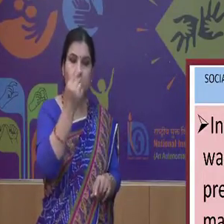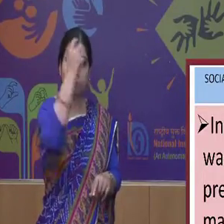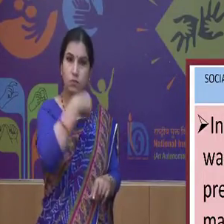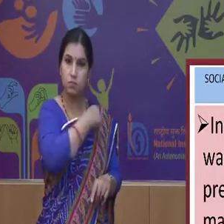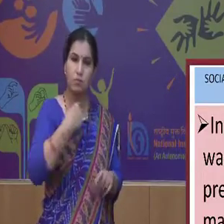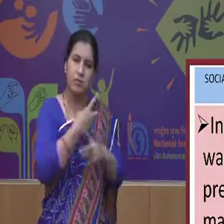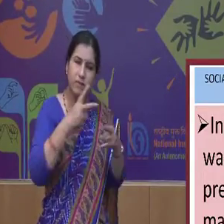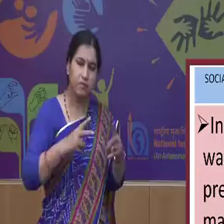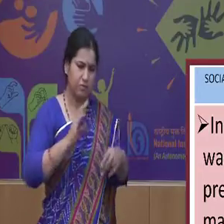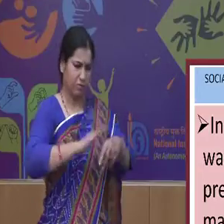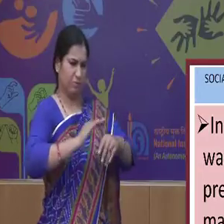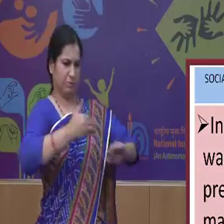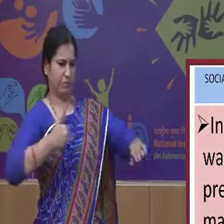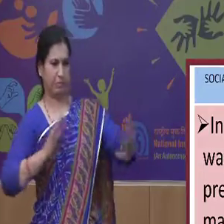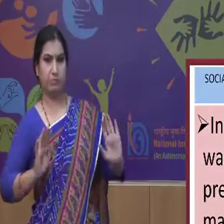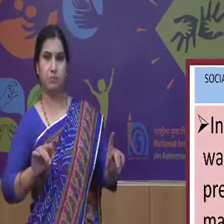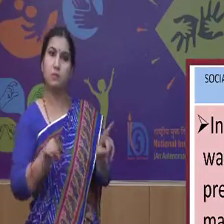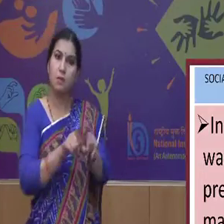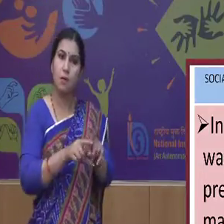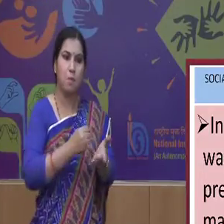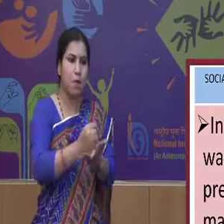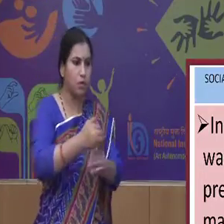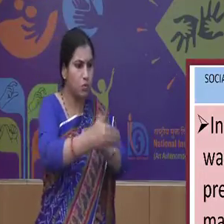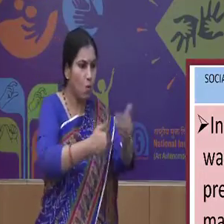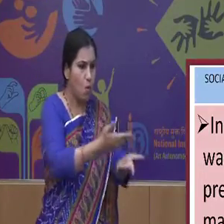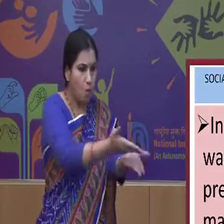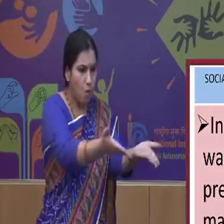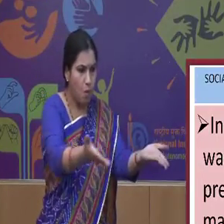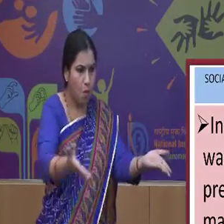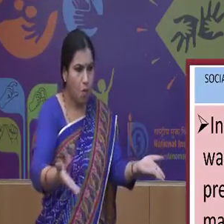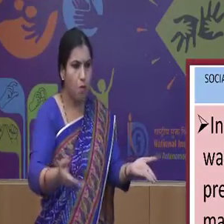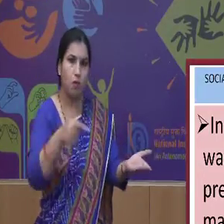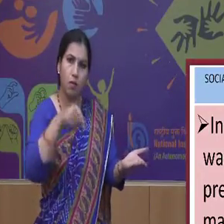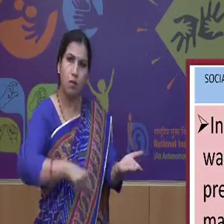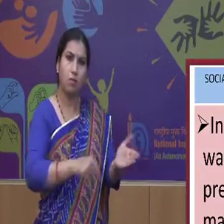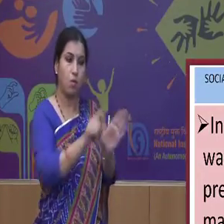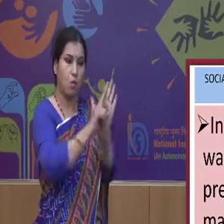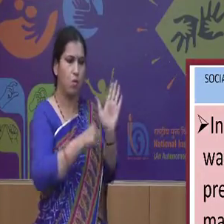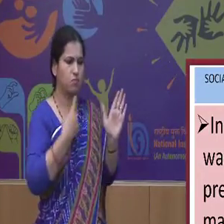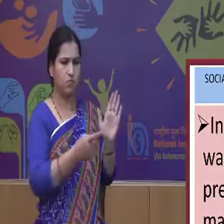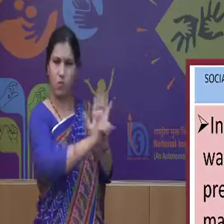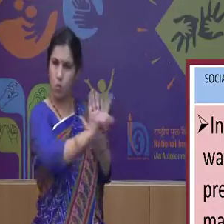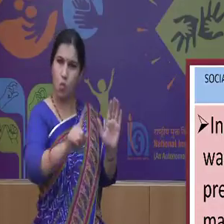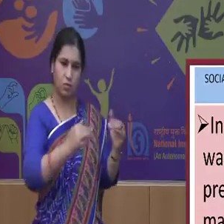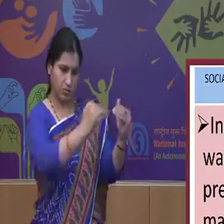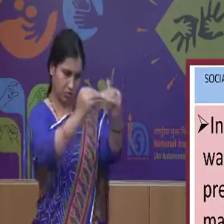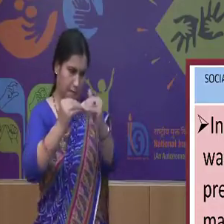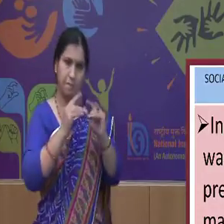and untouchability were criticized by all the social reformers.